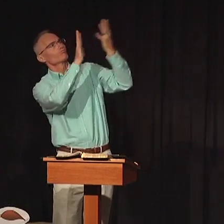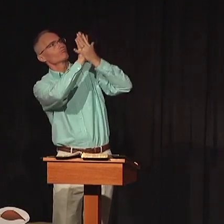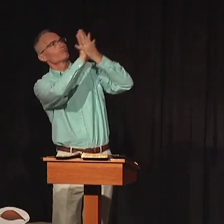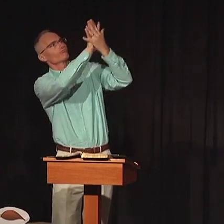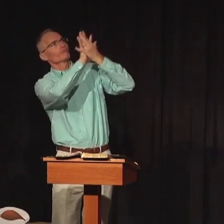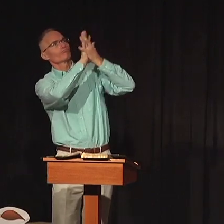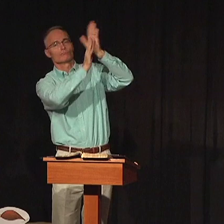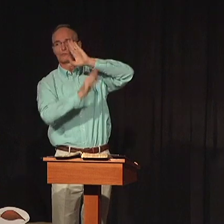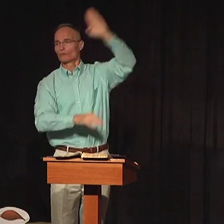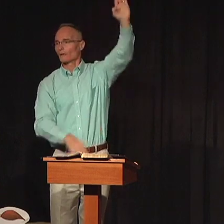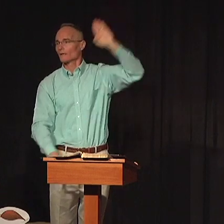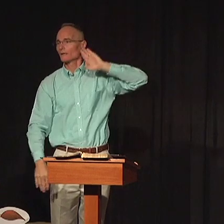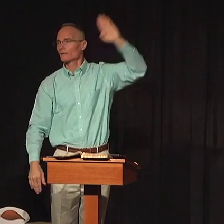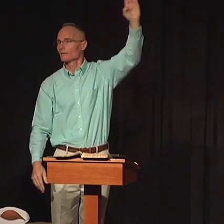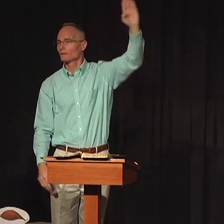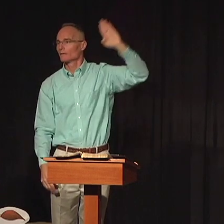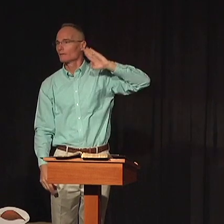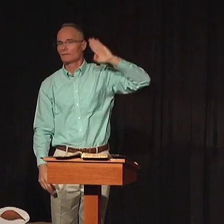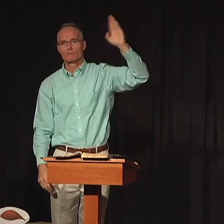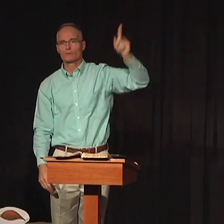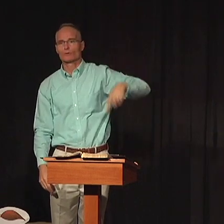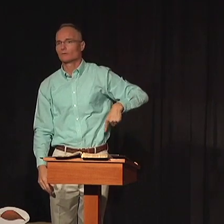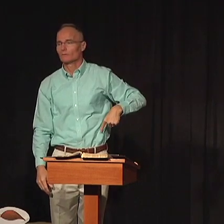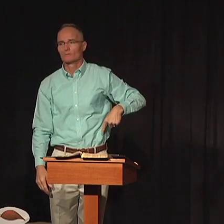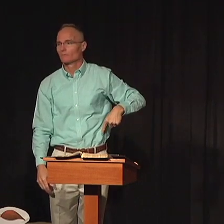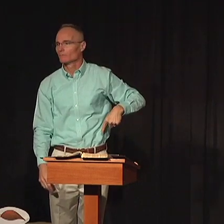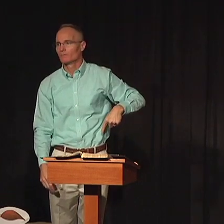talk to him intimately, directly. They could not do that.